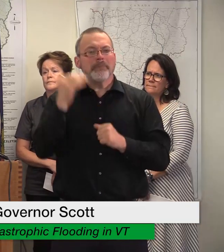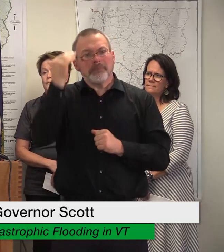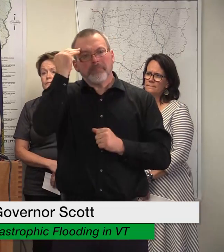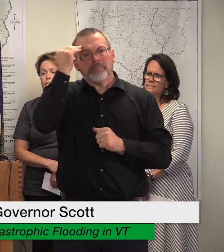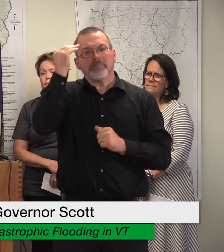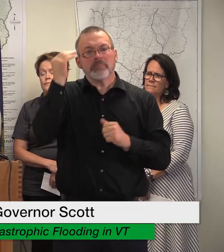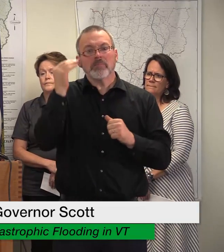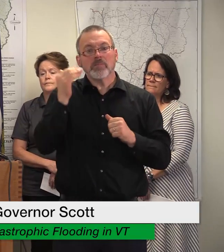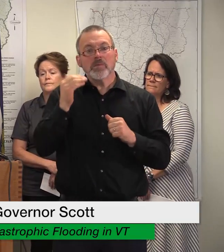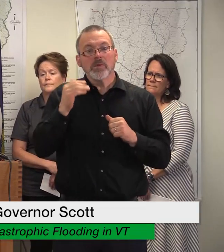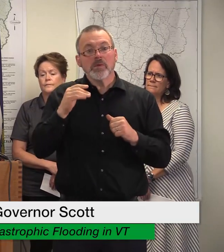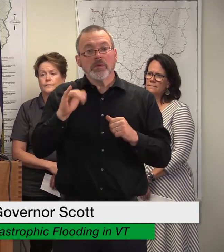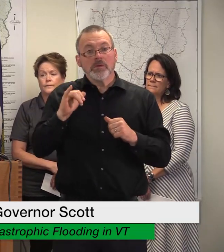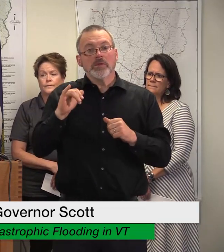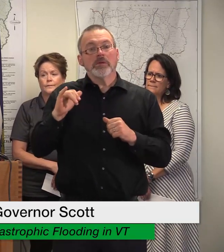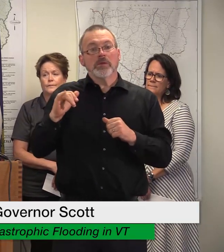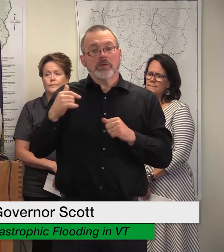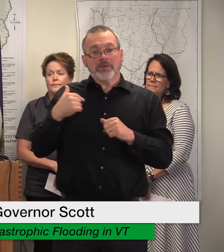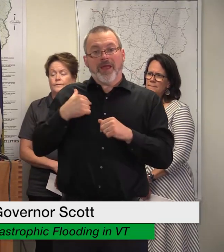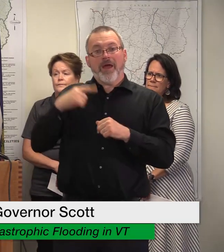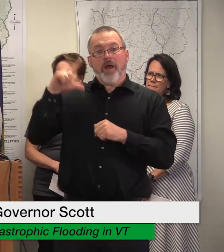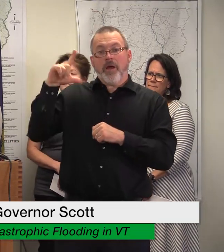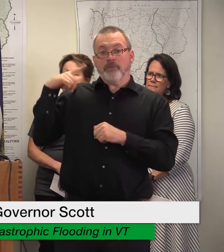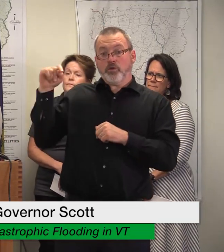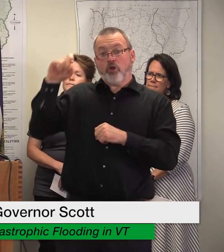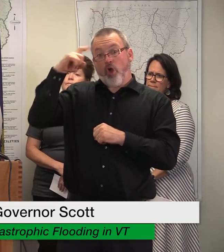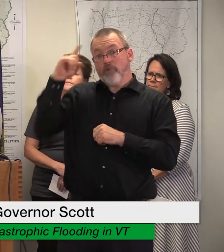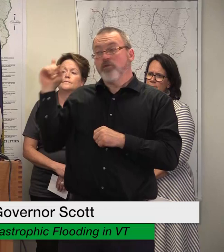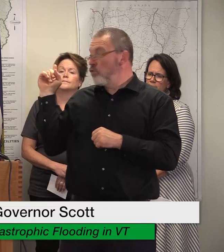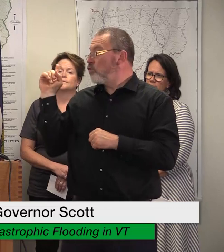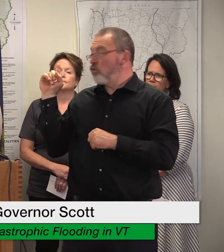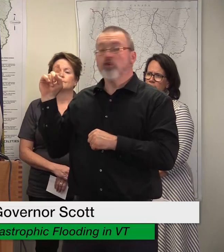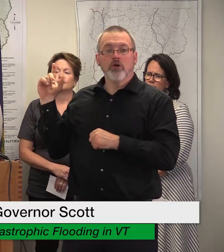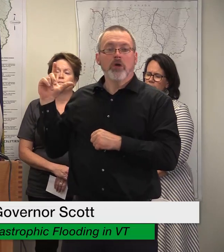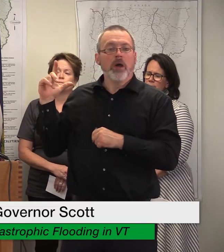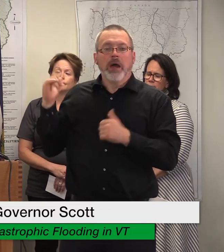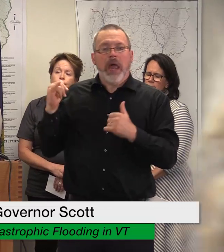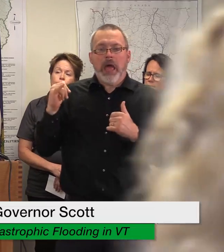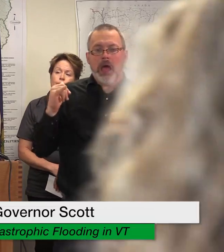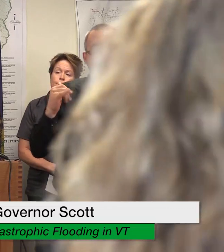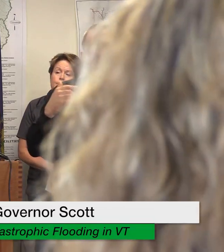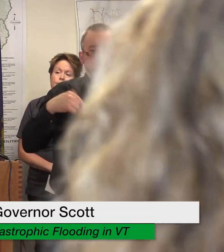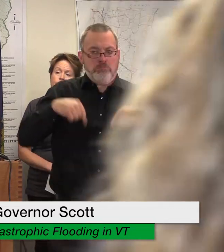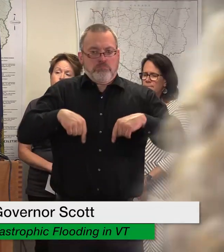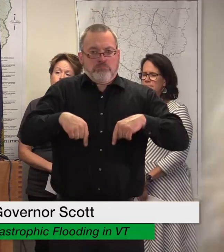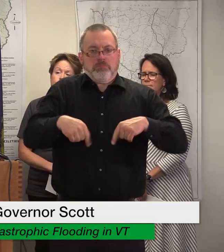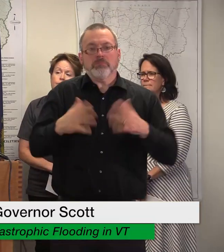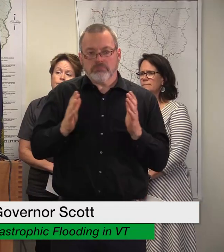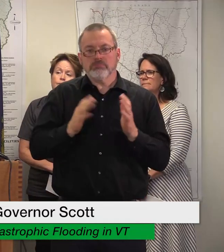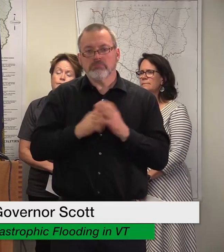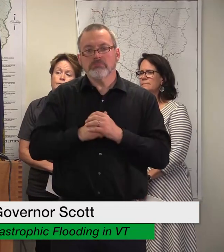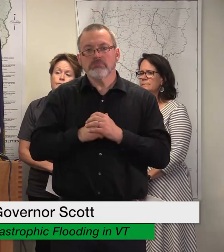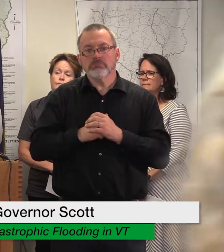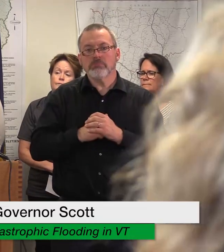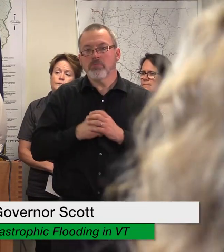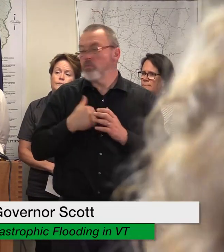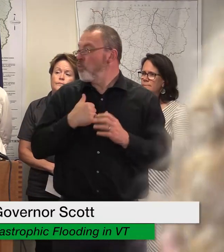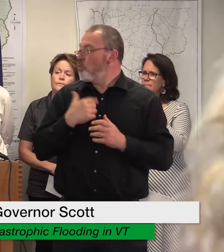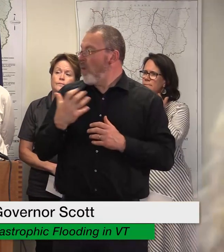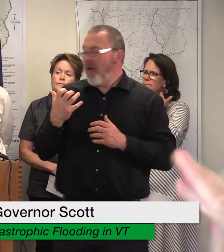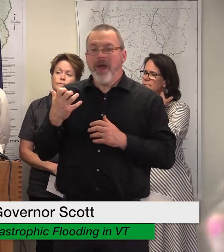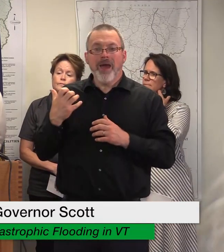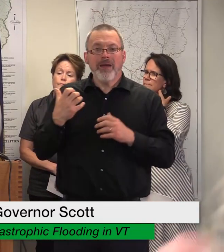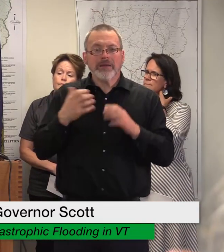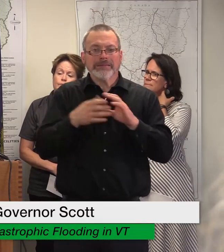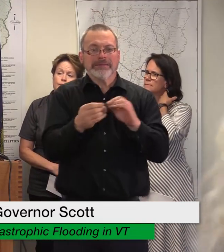governor. Our goal here is to make this low or no cost to homeowners who lost everything. We want them to use their FEMA